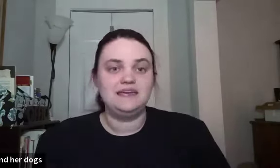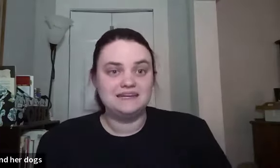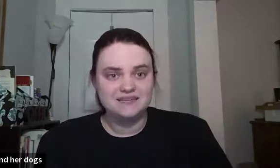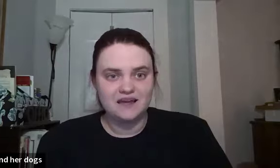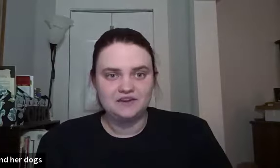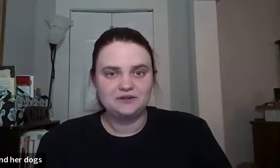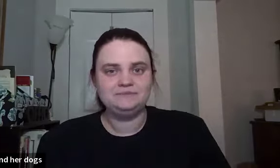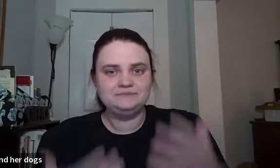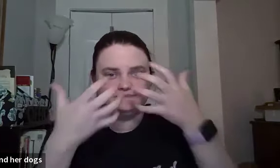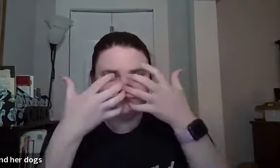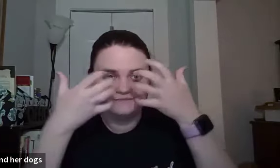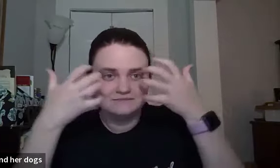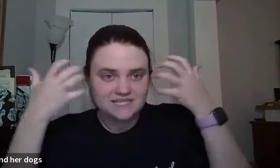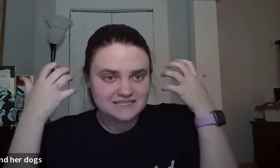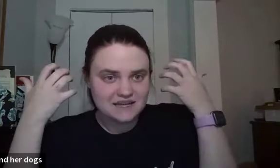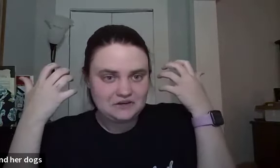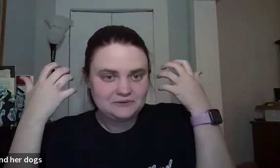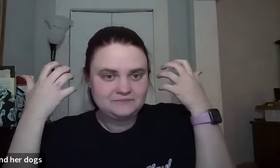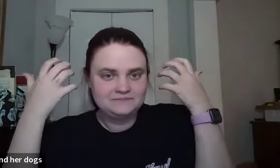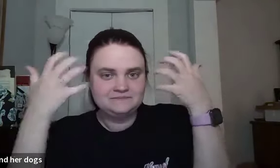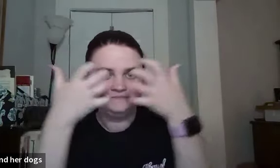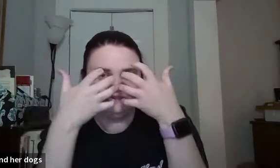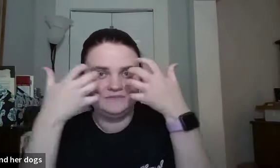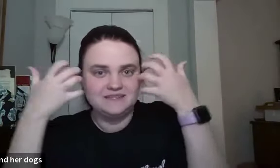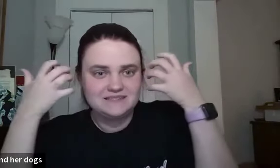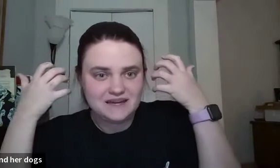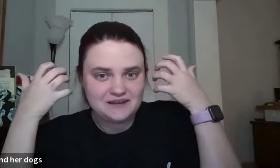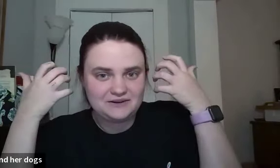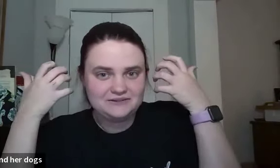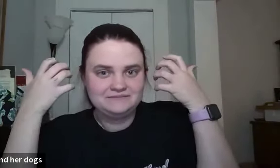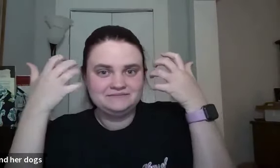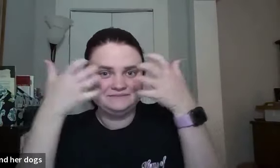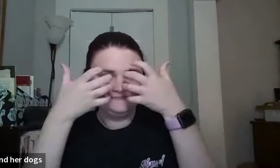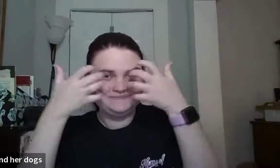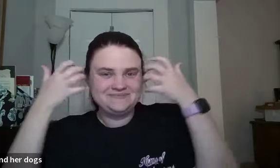Then tiger, tiger, tiger.